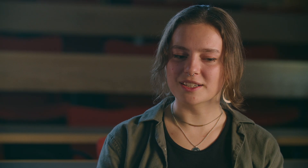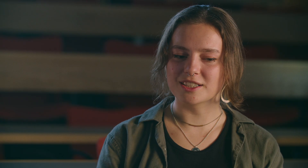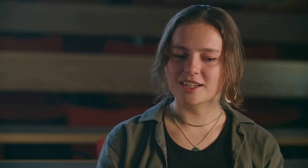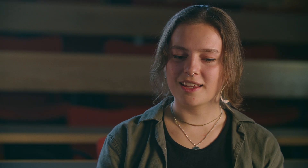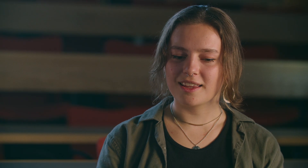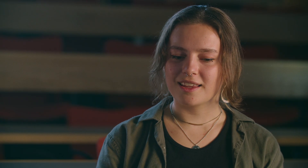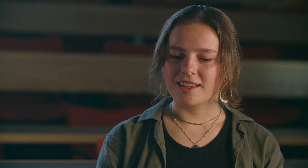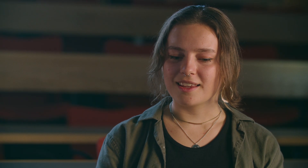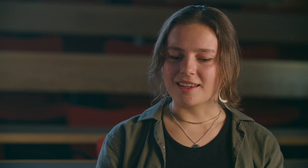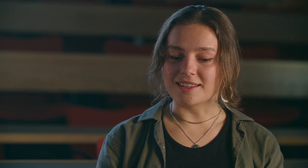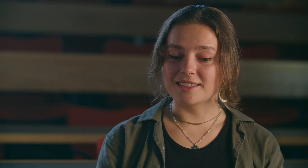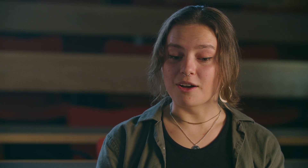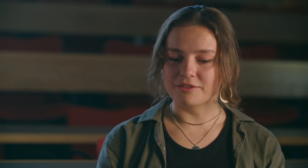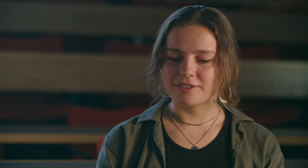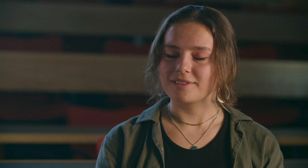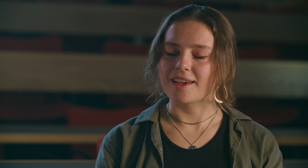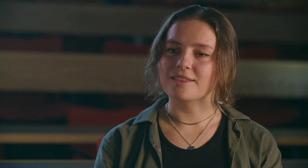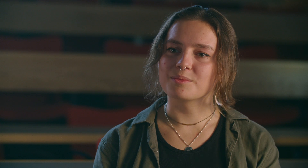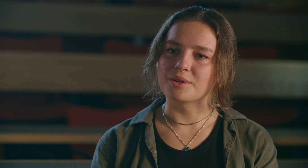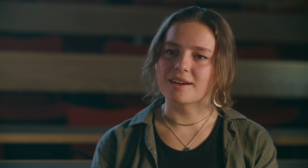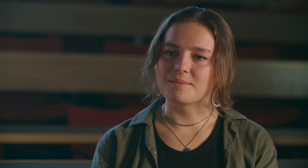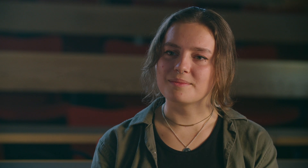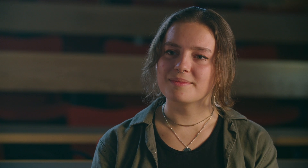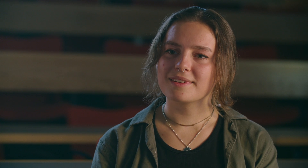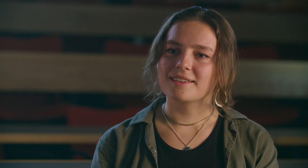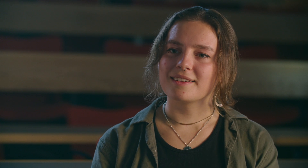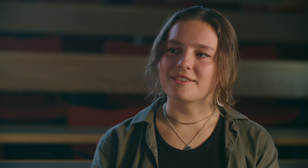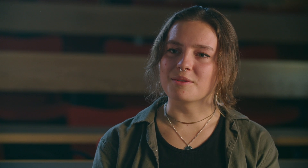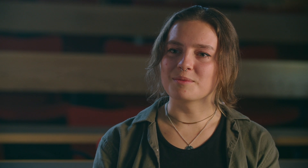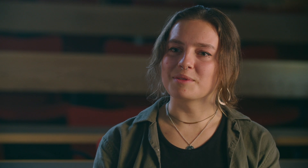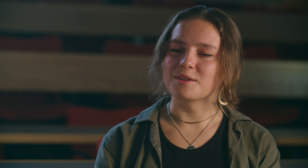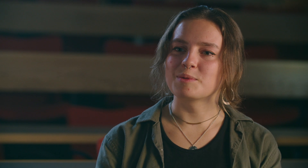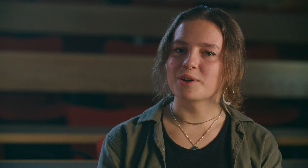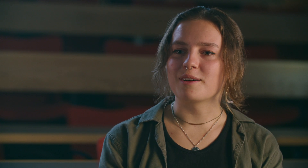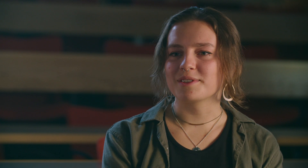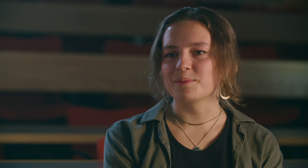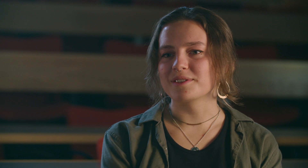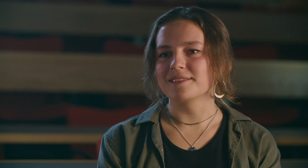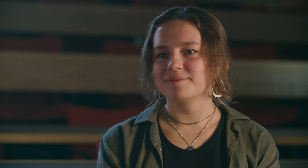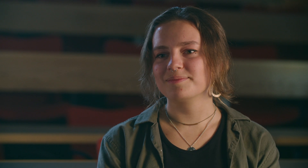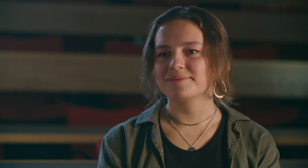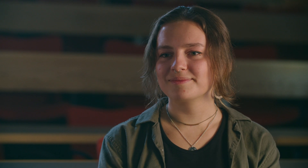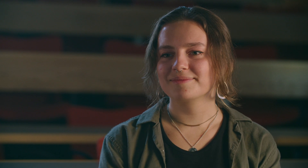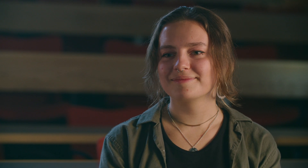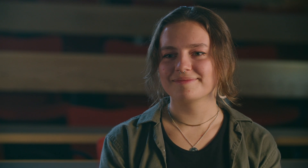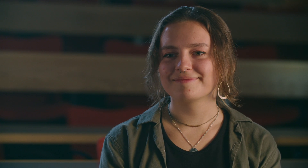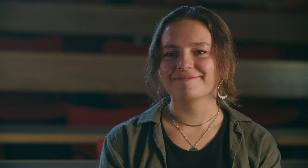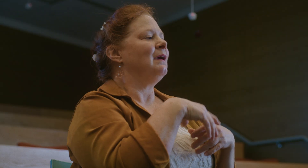language itself and the program have helped me become a more confident person.